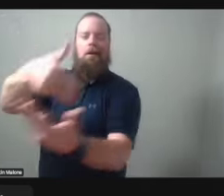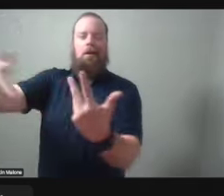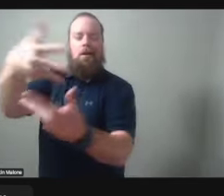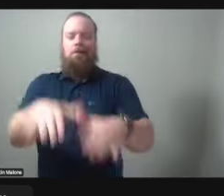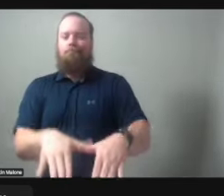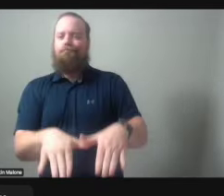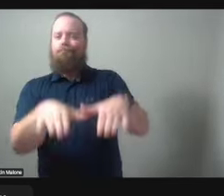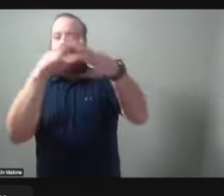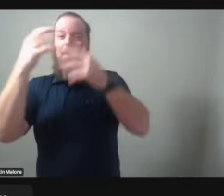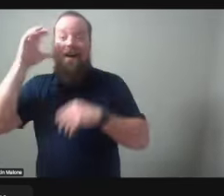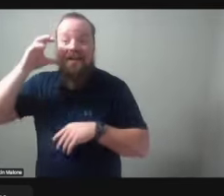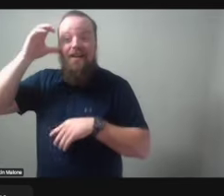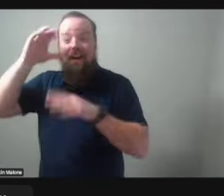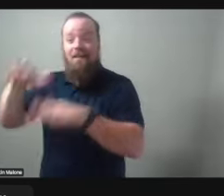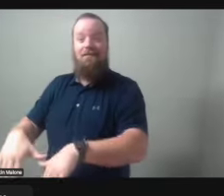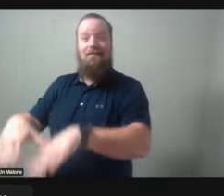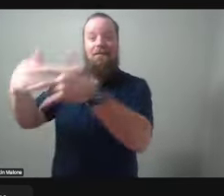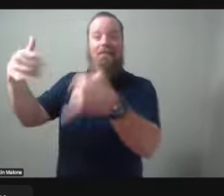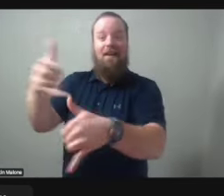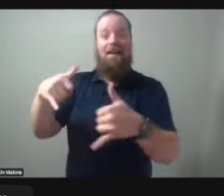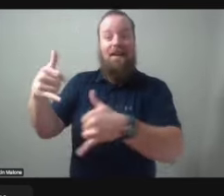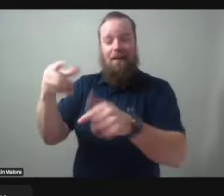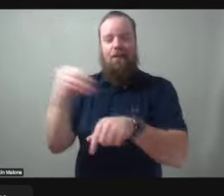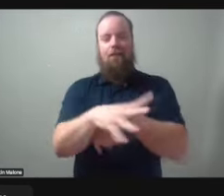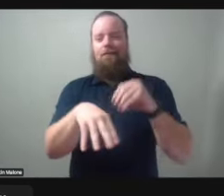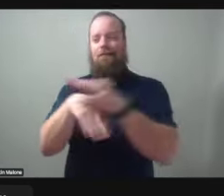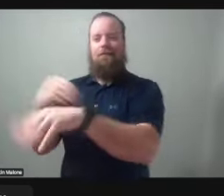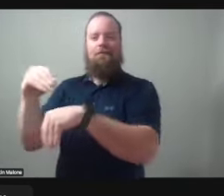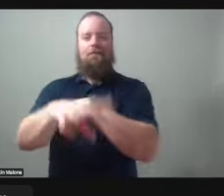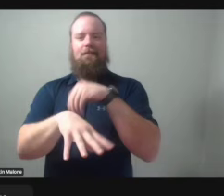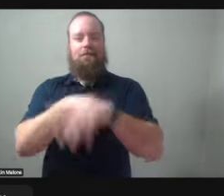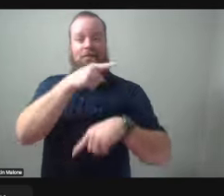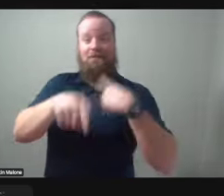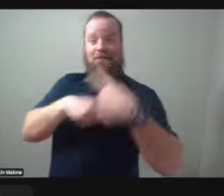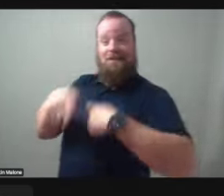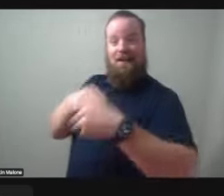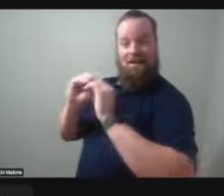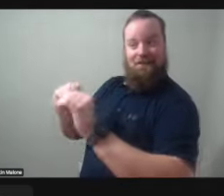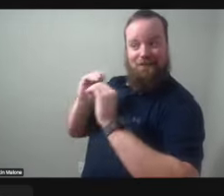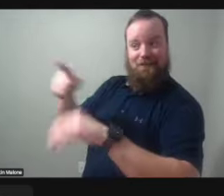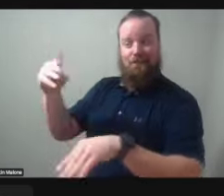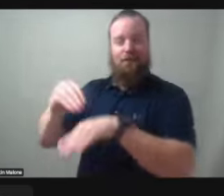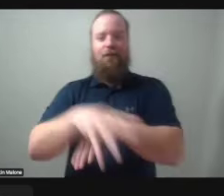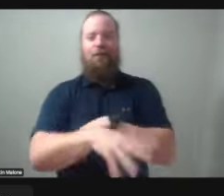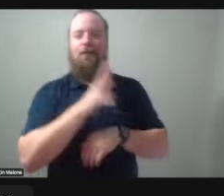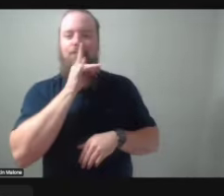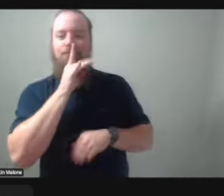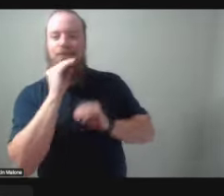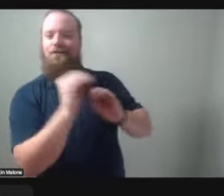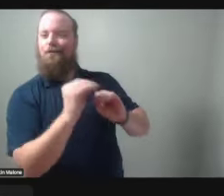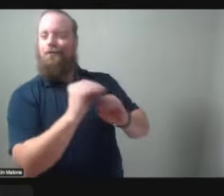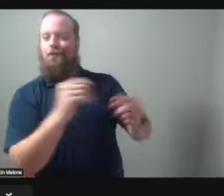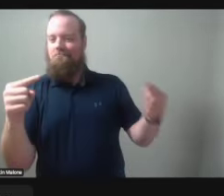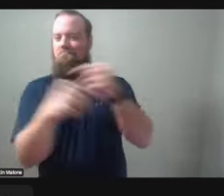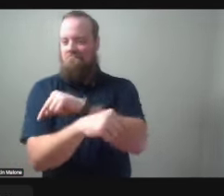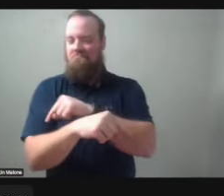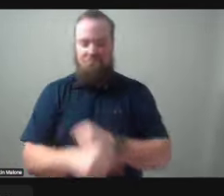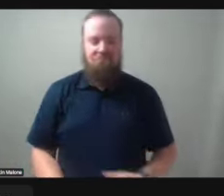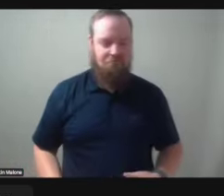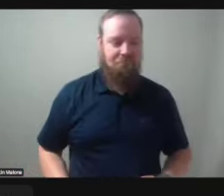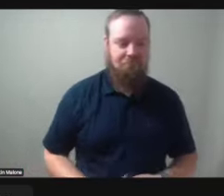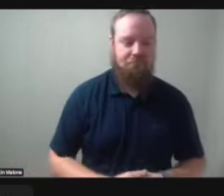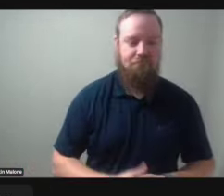family members who can who speak English or different languages and expose them to